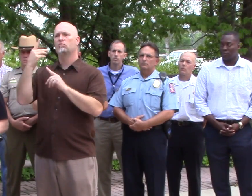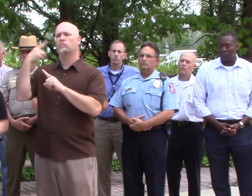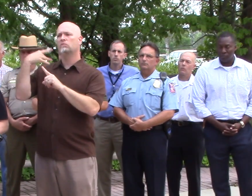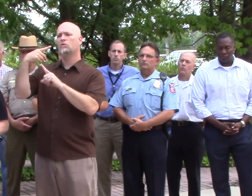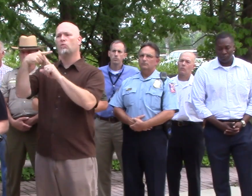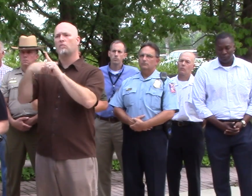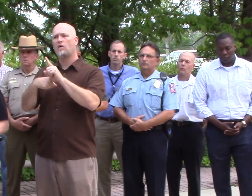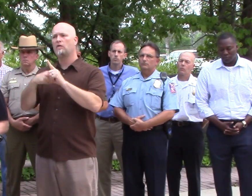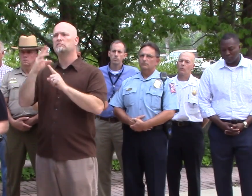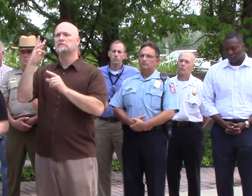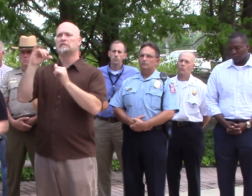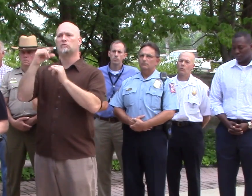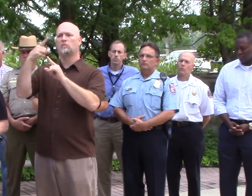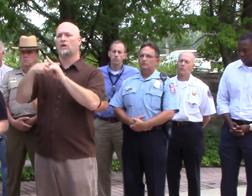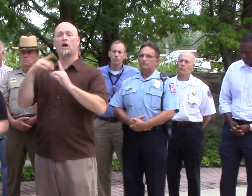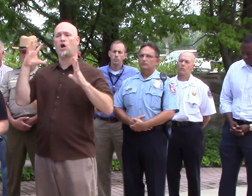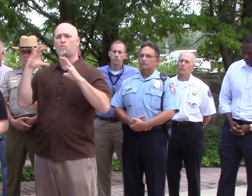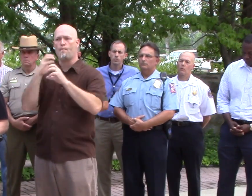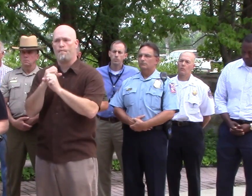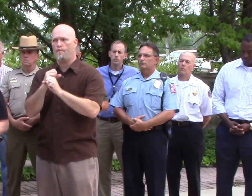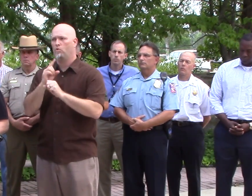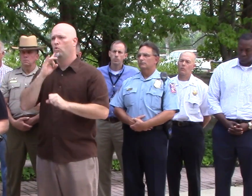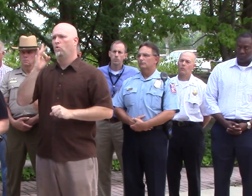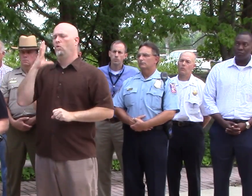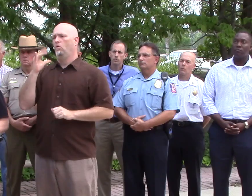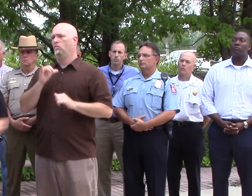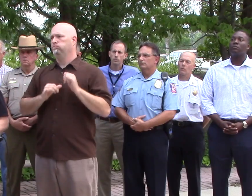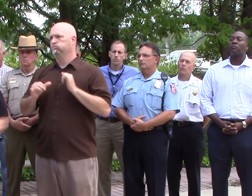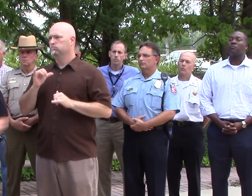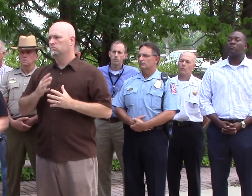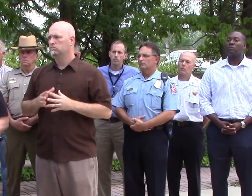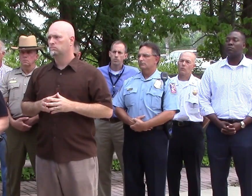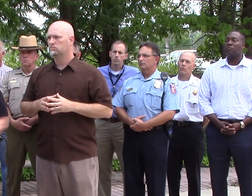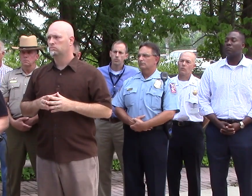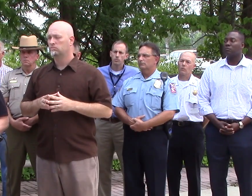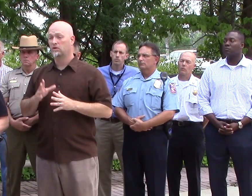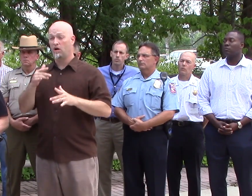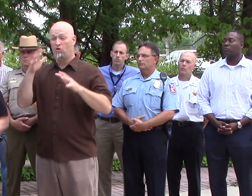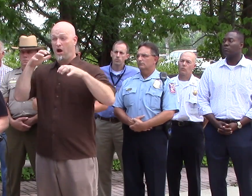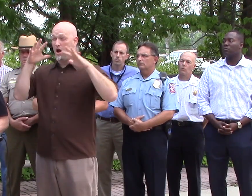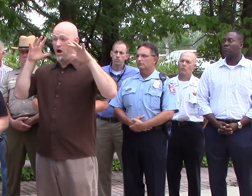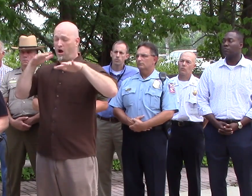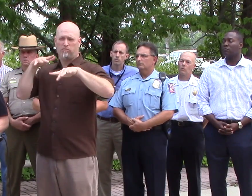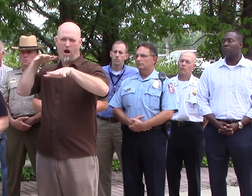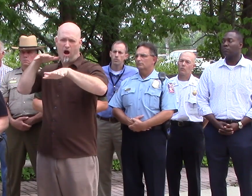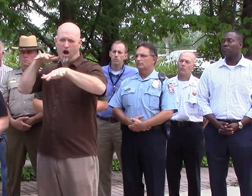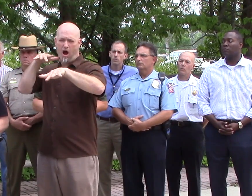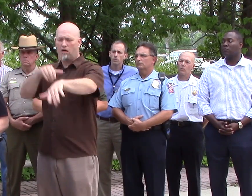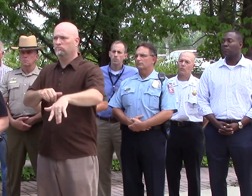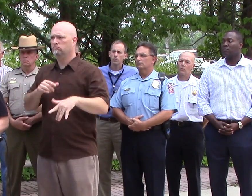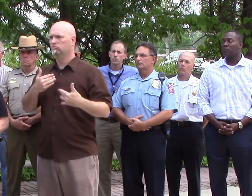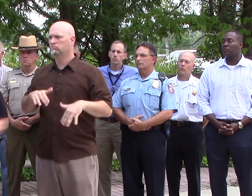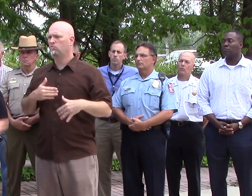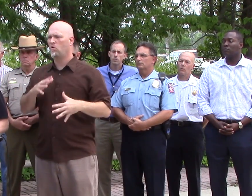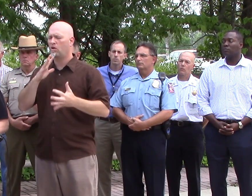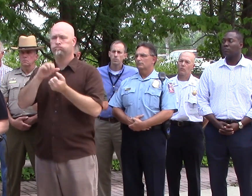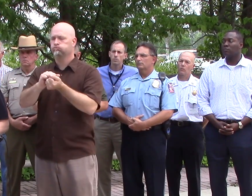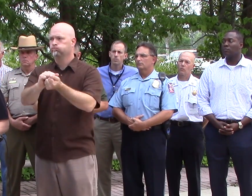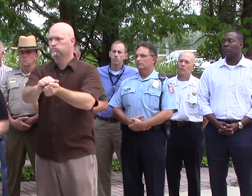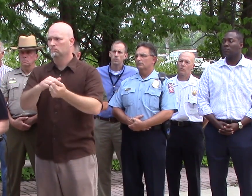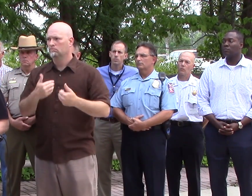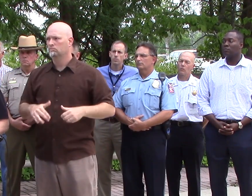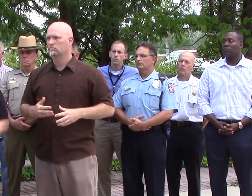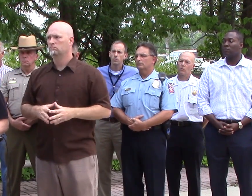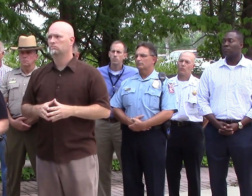Unfortunately, with that amount of rain comes tremendous force of water and tremendous difficulties in Ellicott